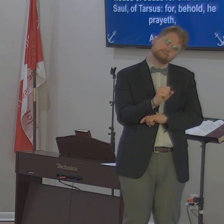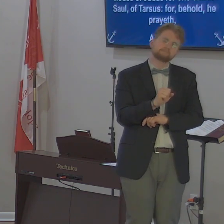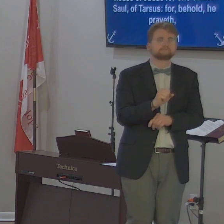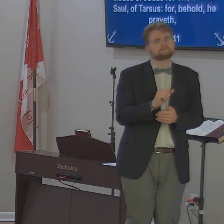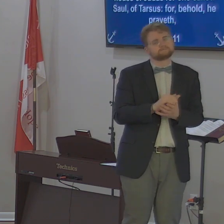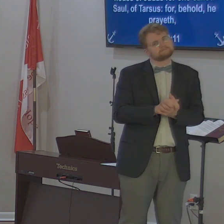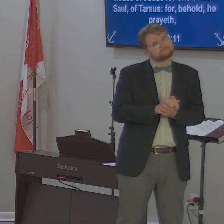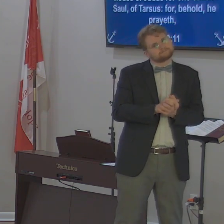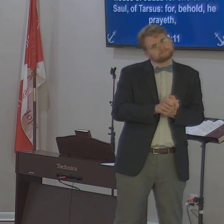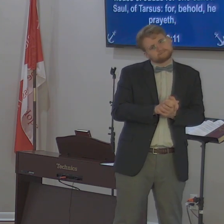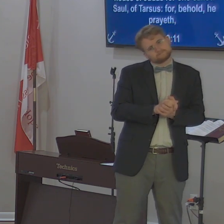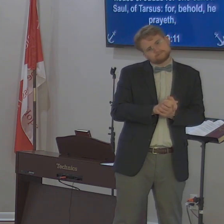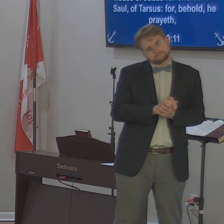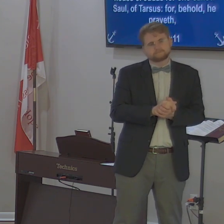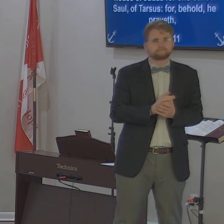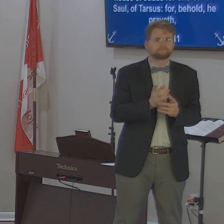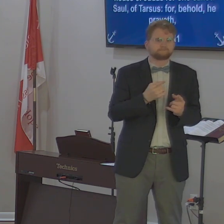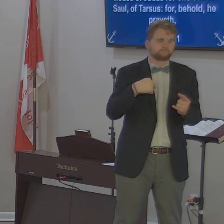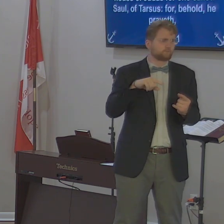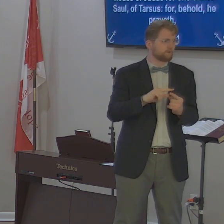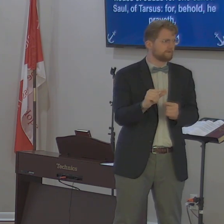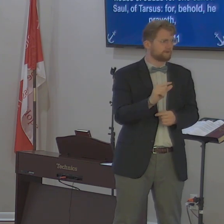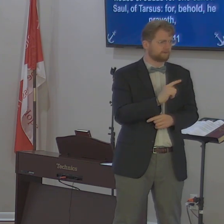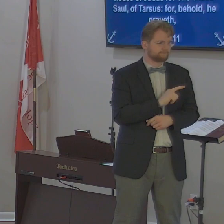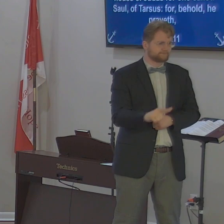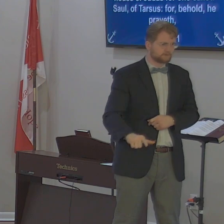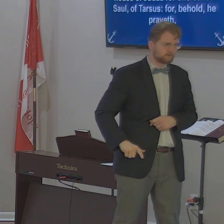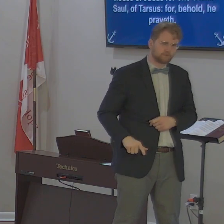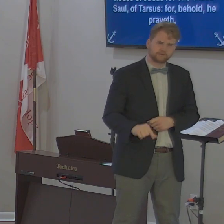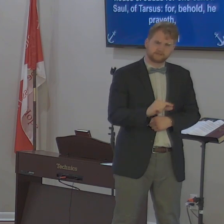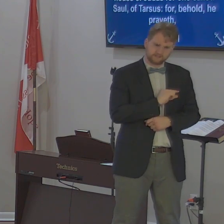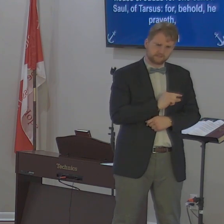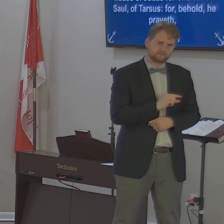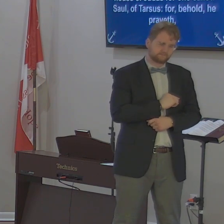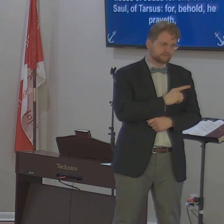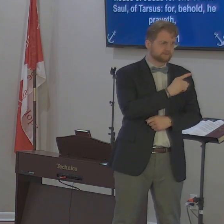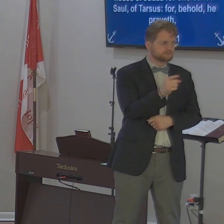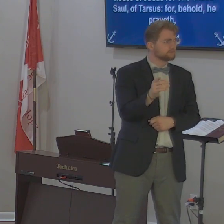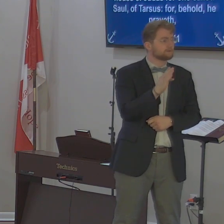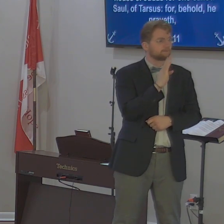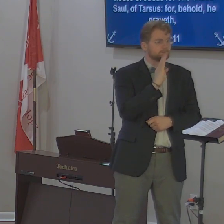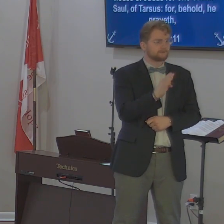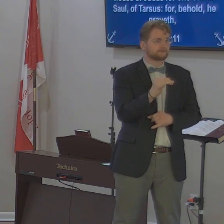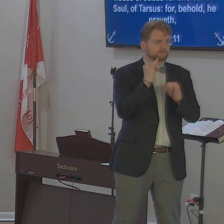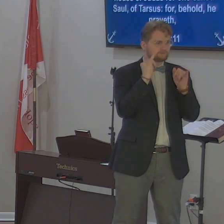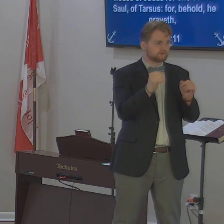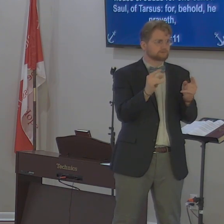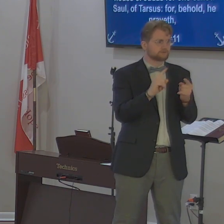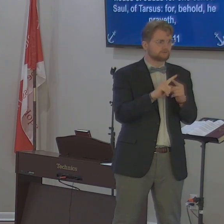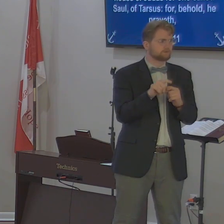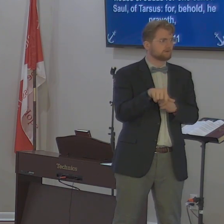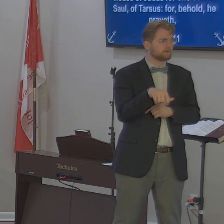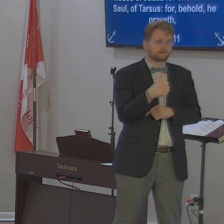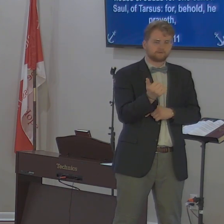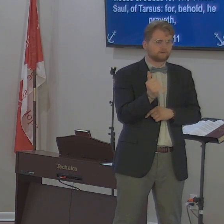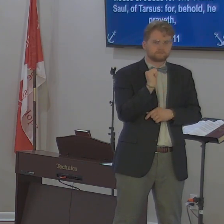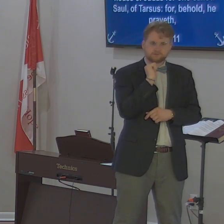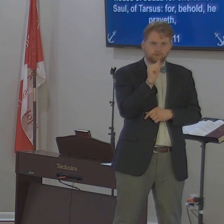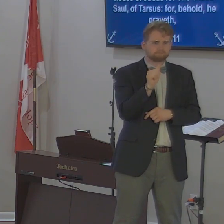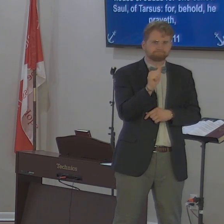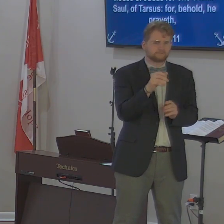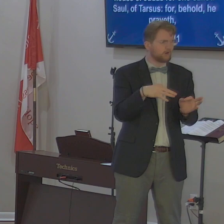When the Lord prods you to be that instruction to another, don't put that off.